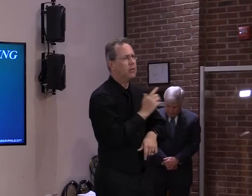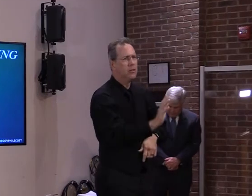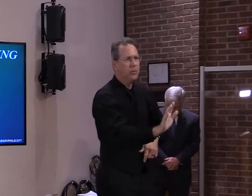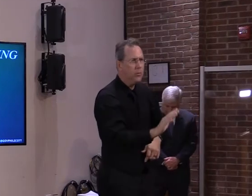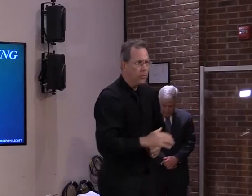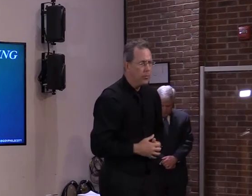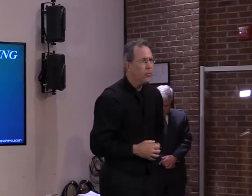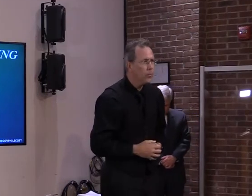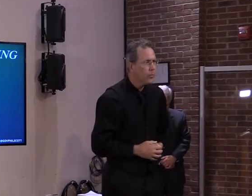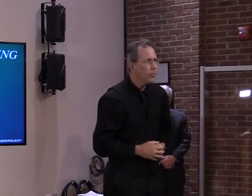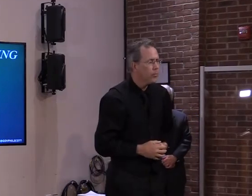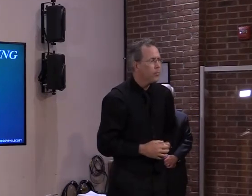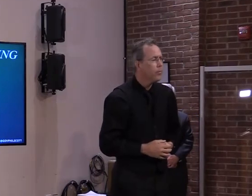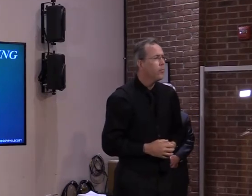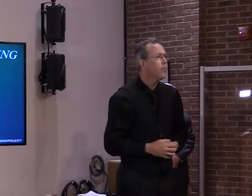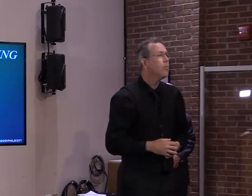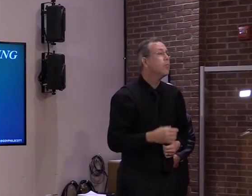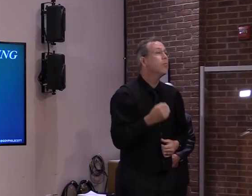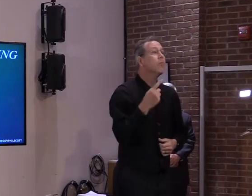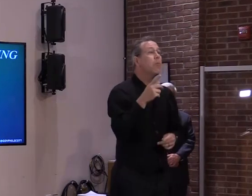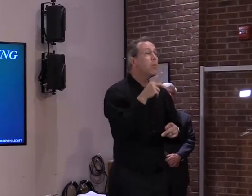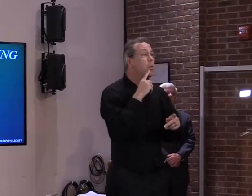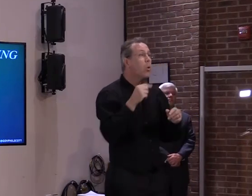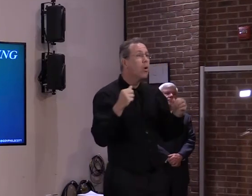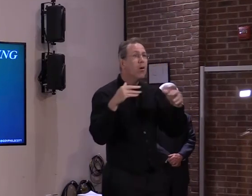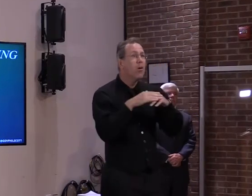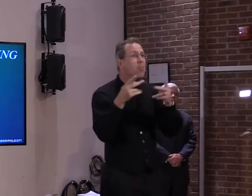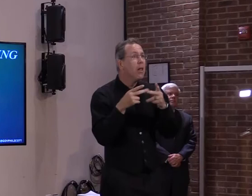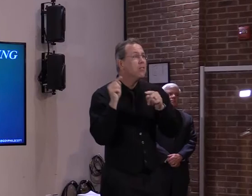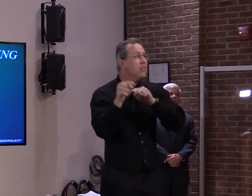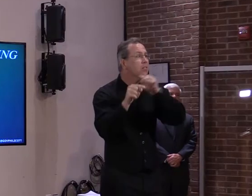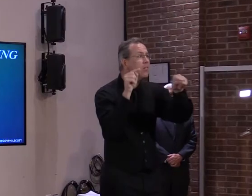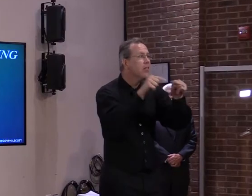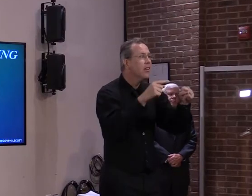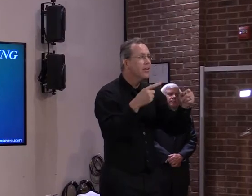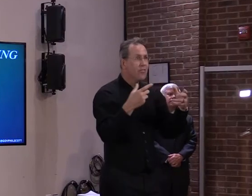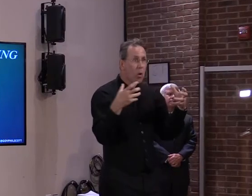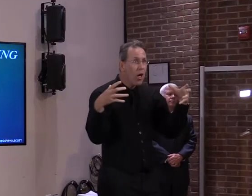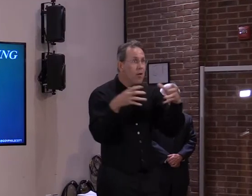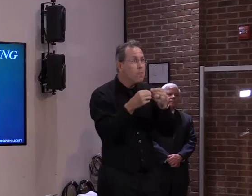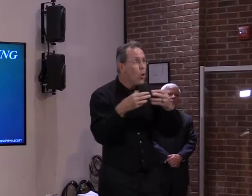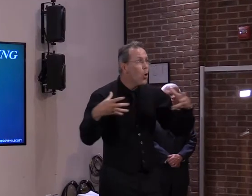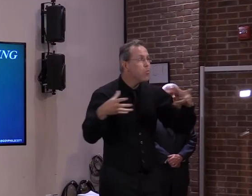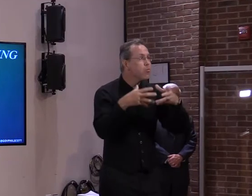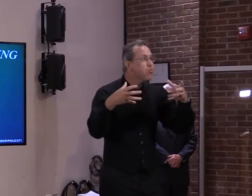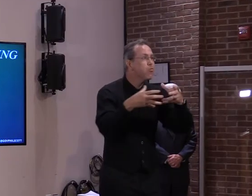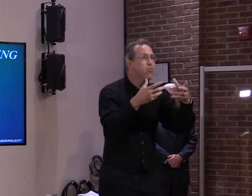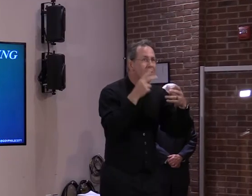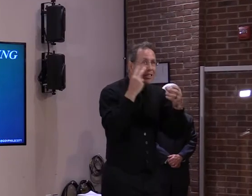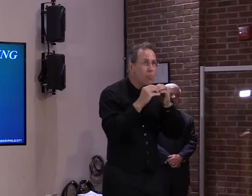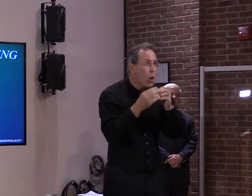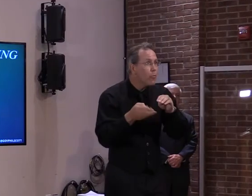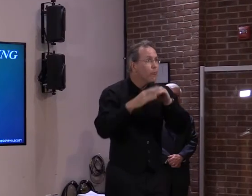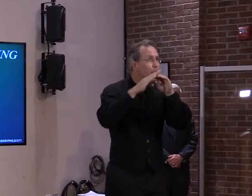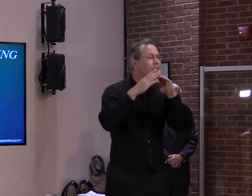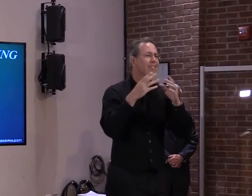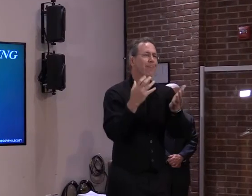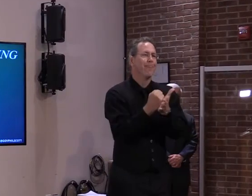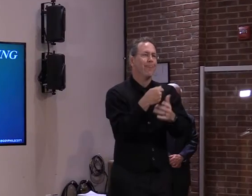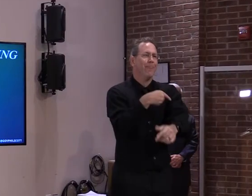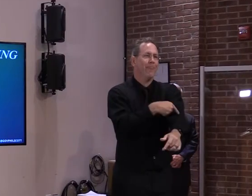to happen with many, and that's why we continue to get more thousands that the data shows have signed up since we